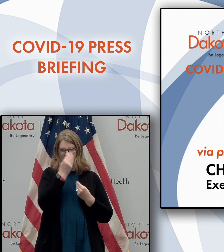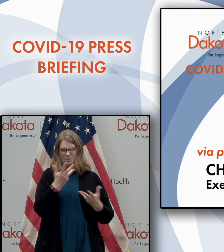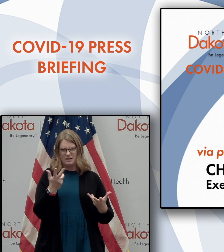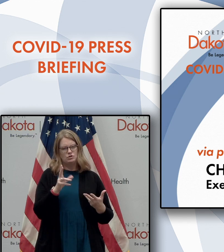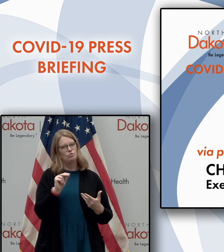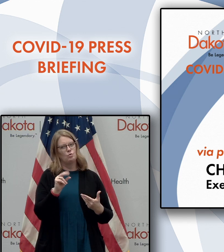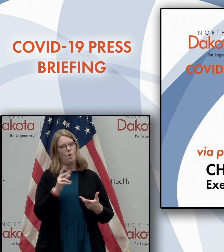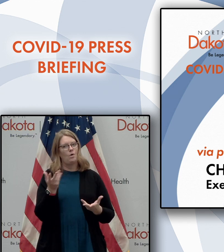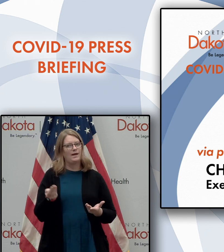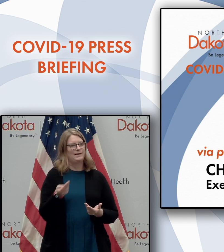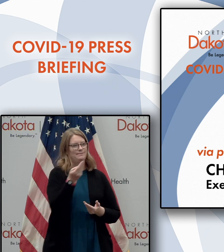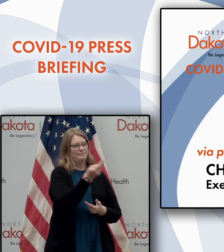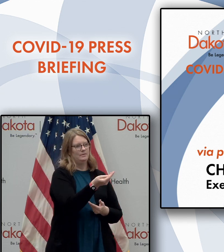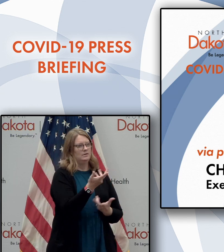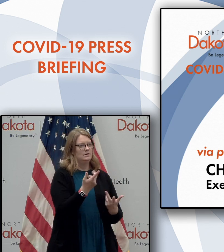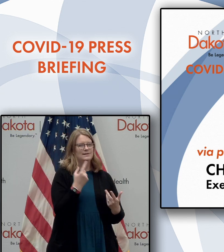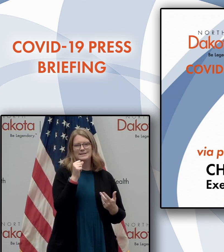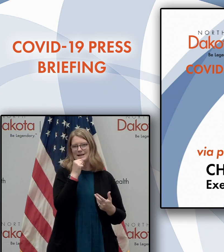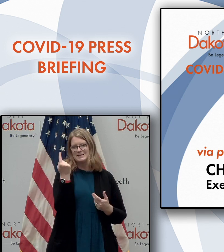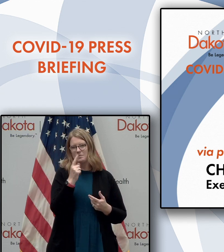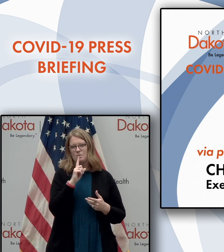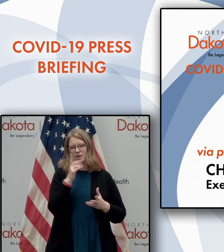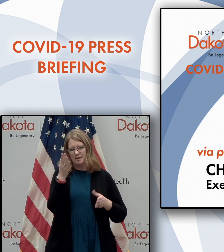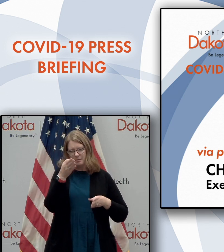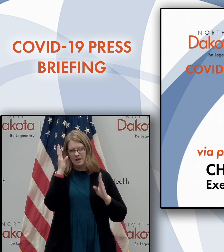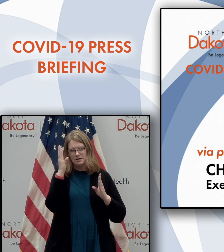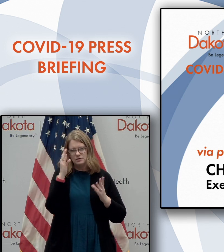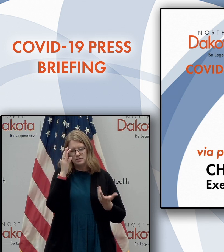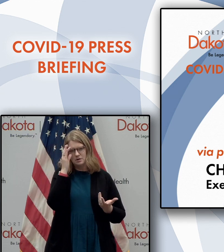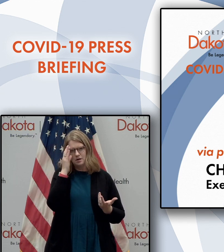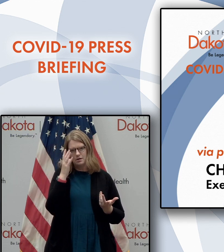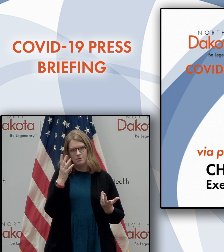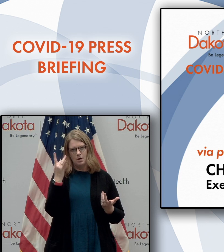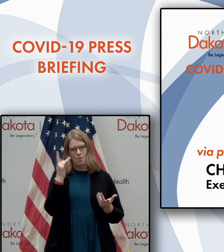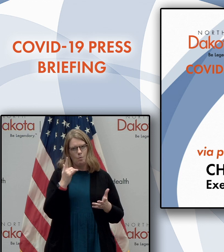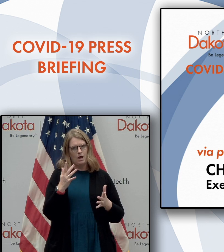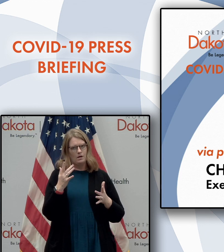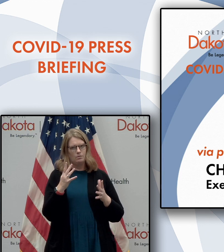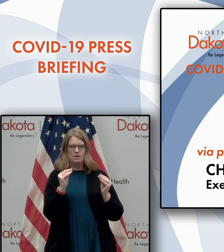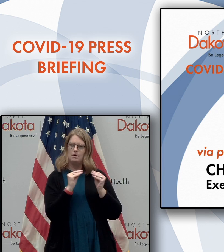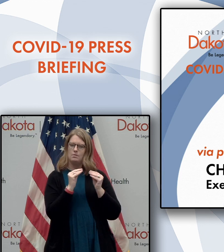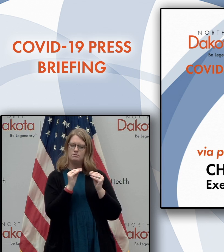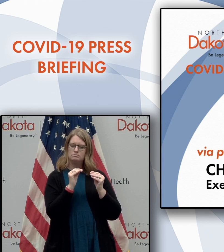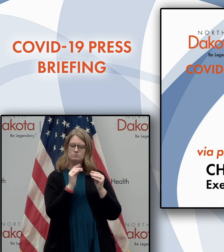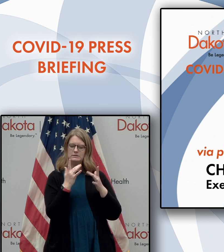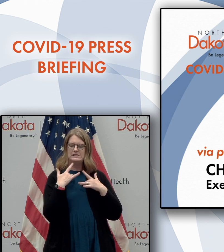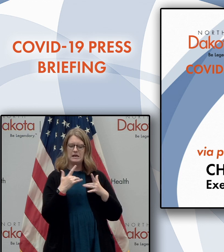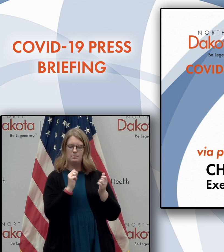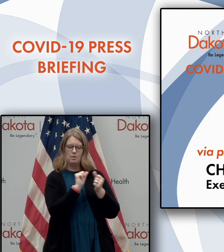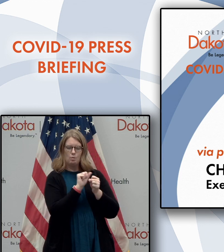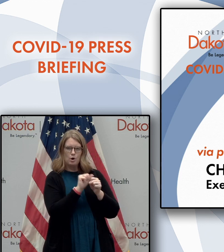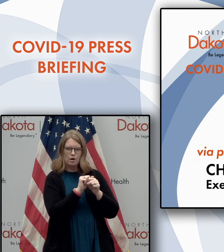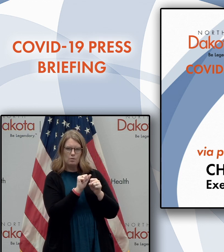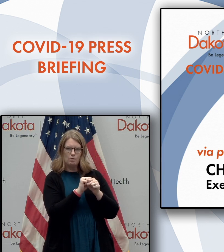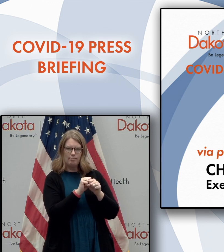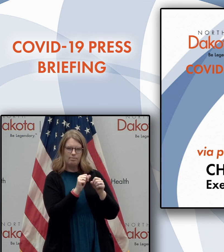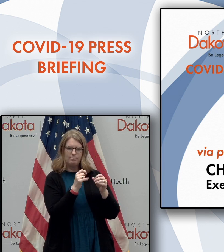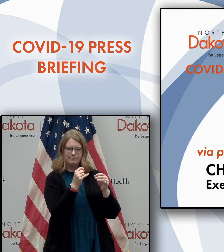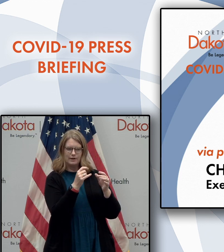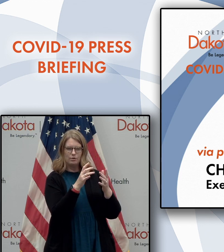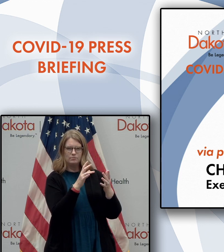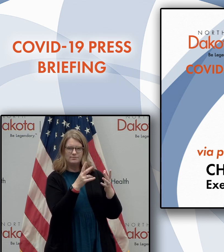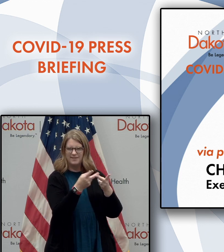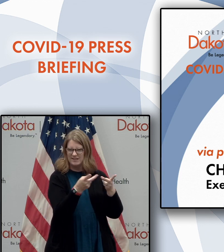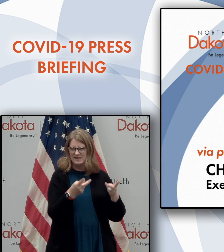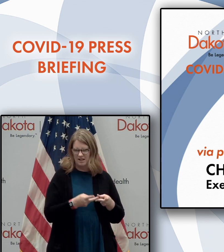that we actively look at because we're working more one-on-one with individual facilities as they need staffing and working with